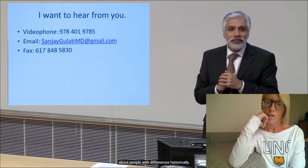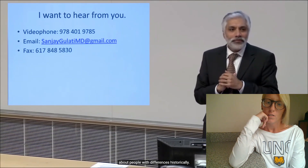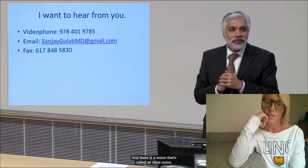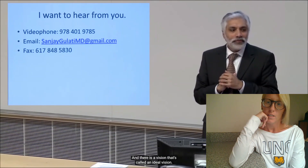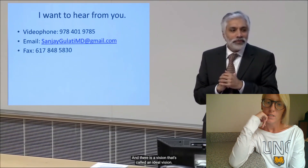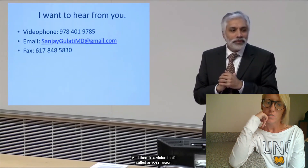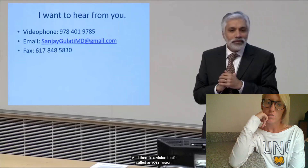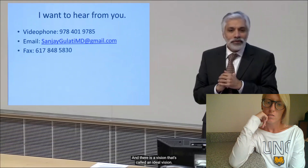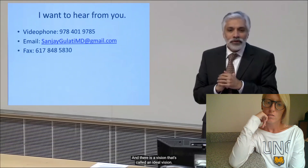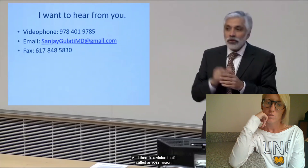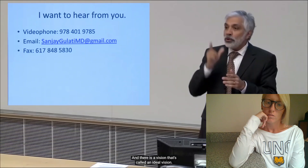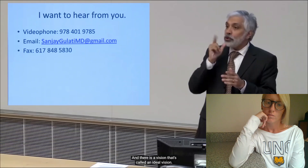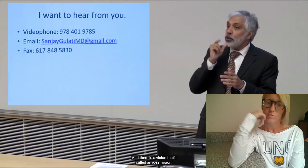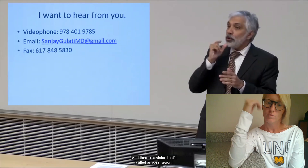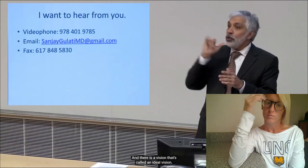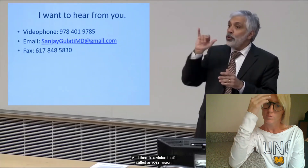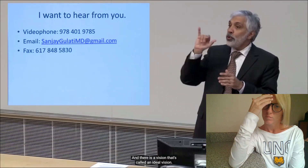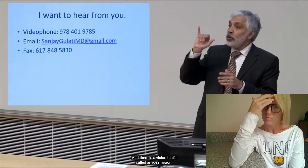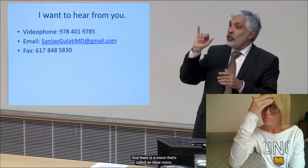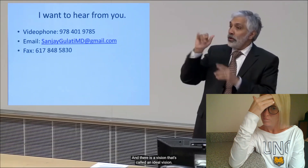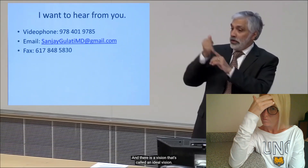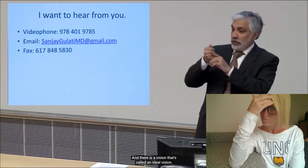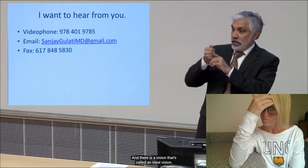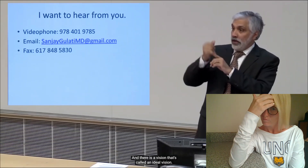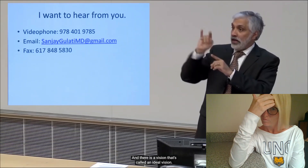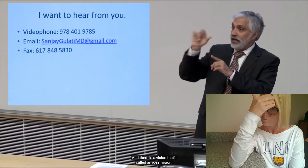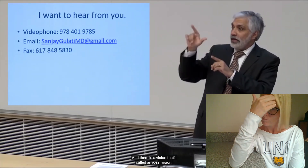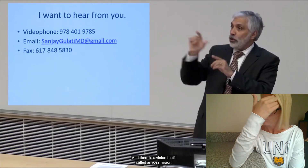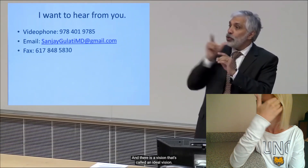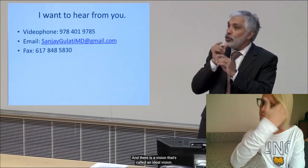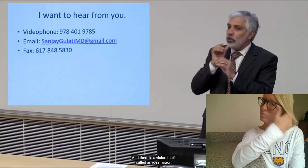they are called And there is a ideals. vision that's called an ideal vision.